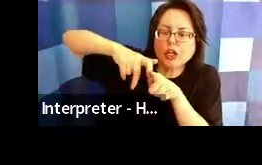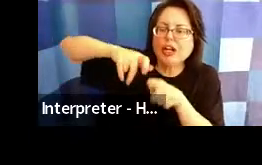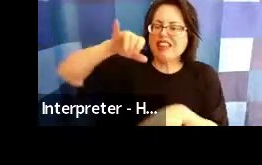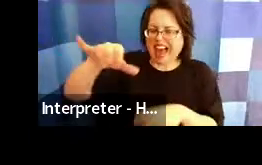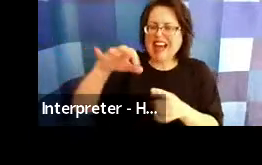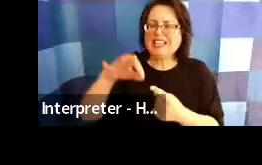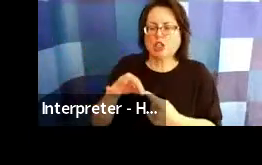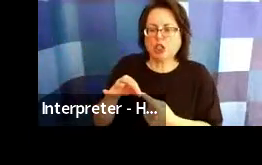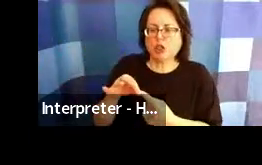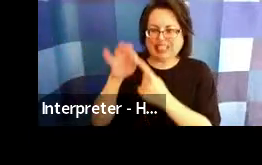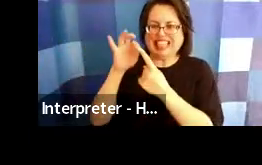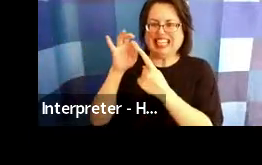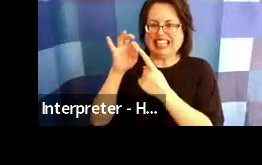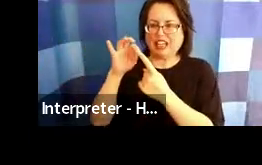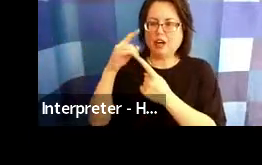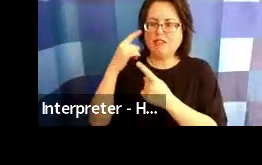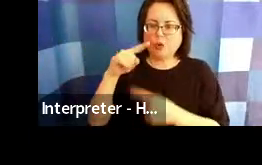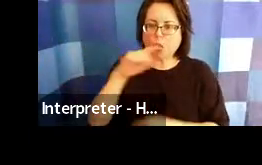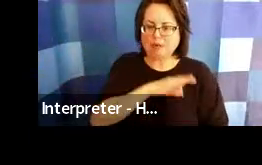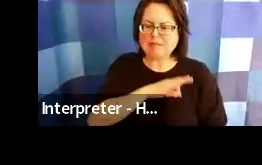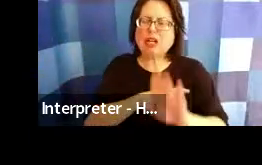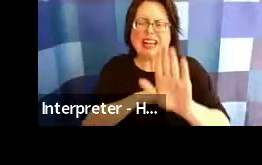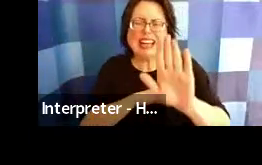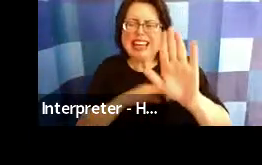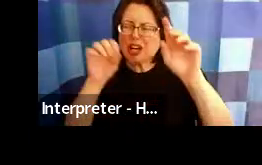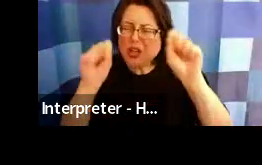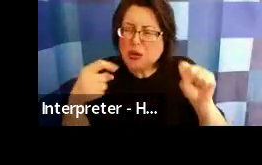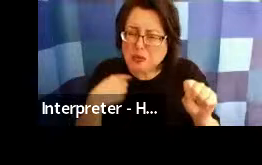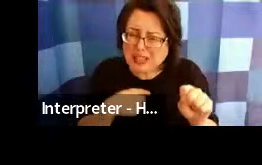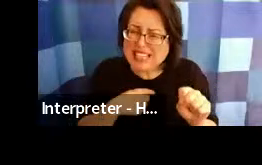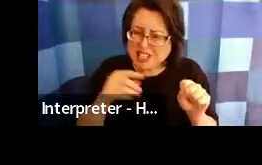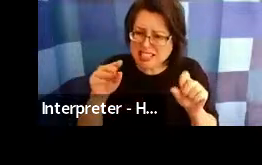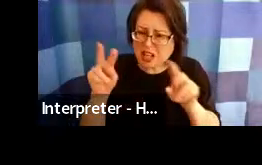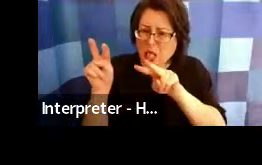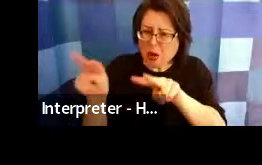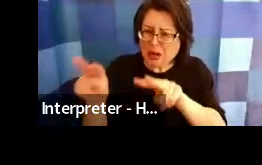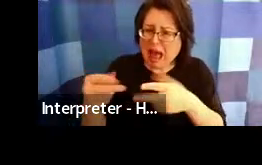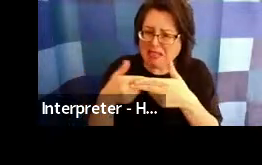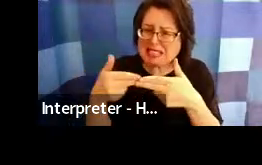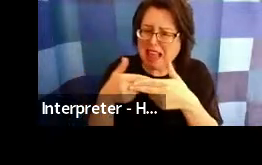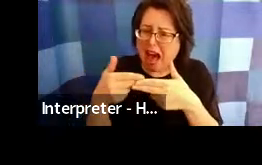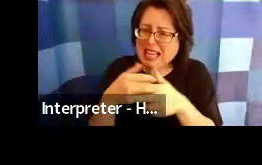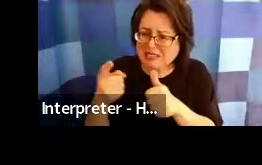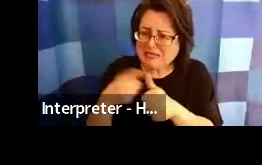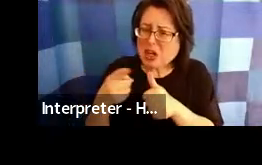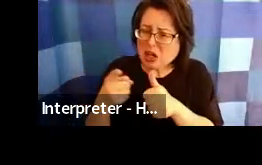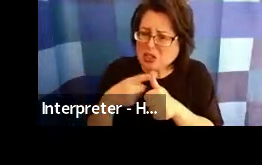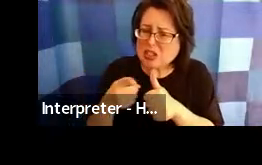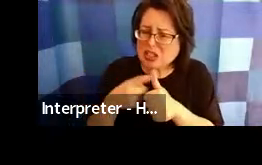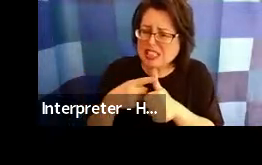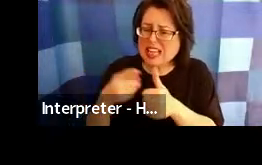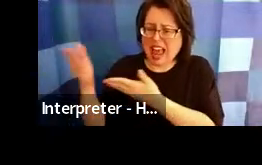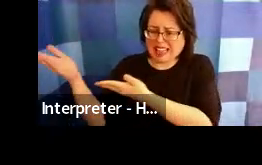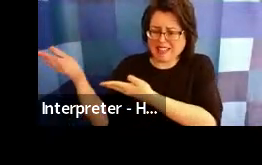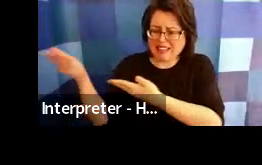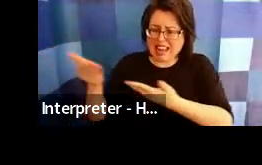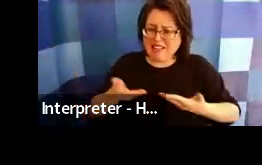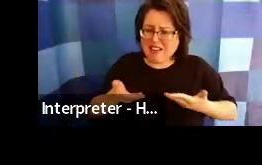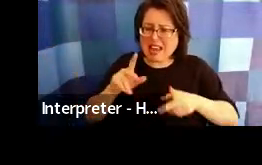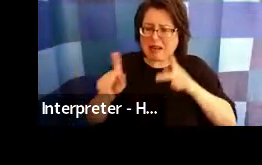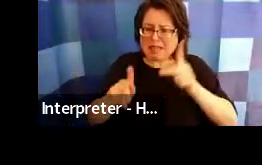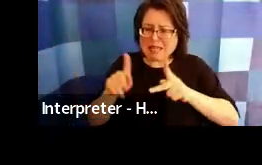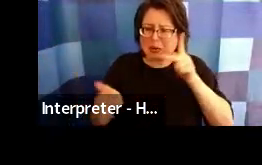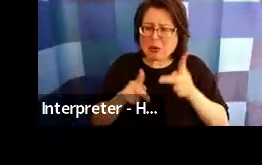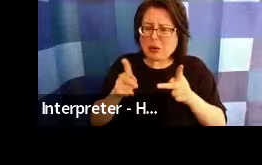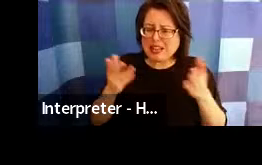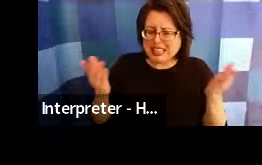if for the benefit of all, if we could move forward and do our introductions, bring in the members who are not just part of